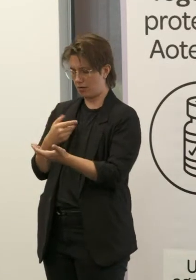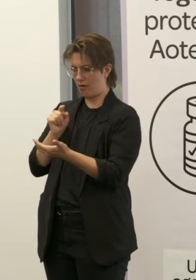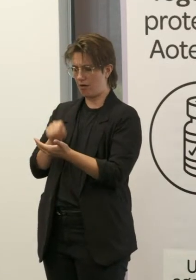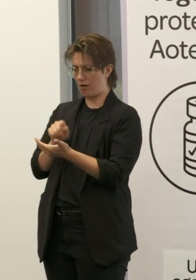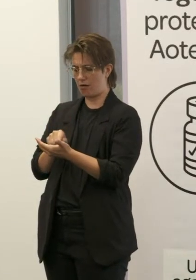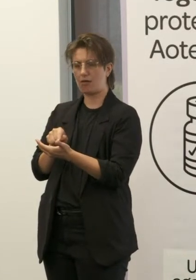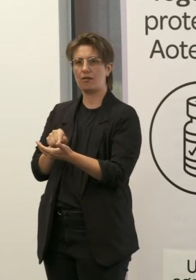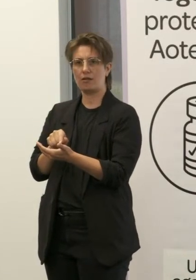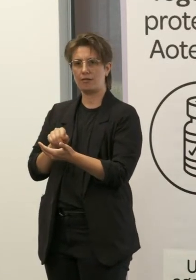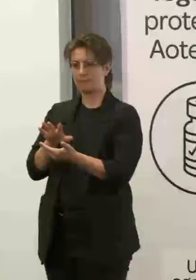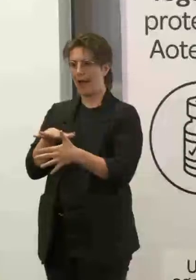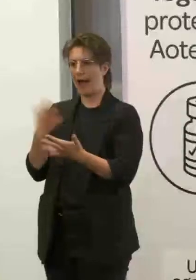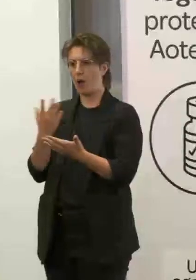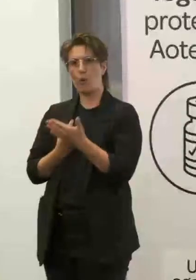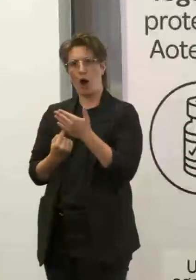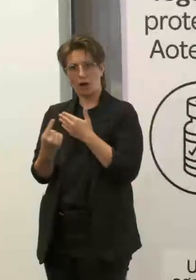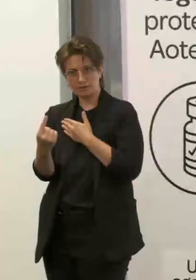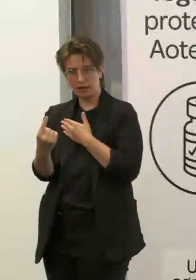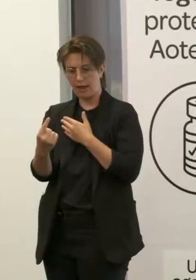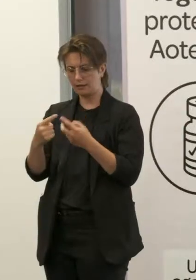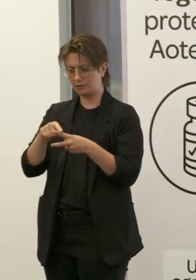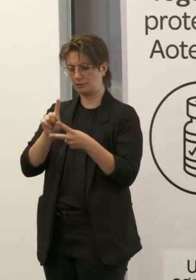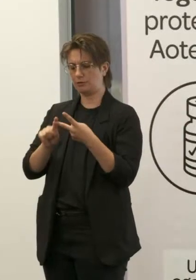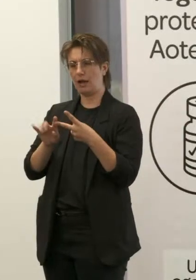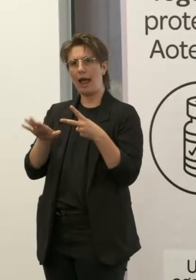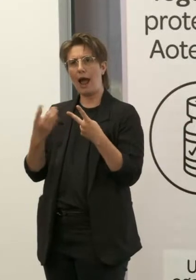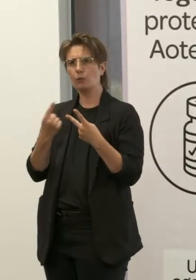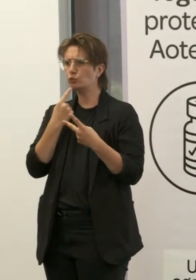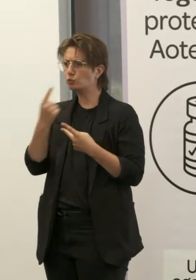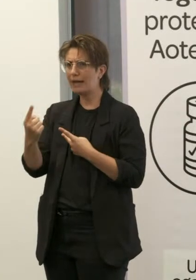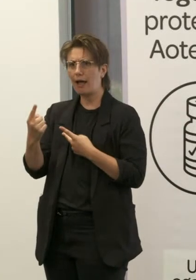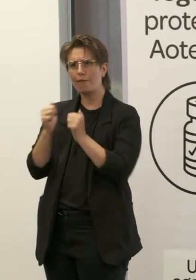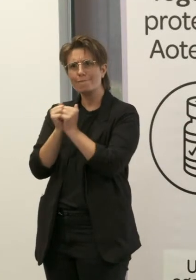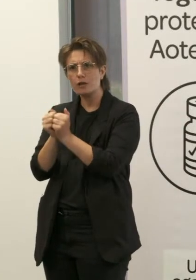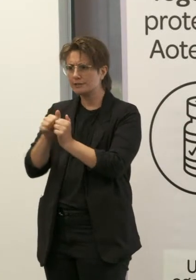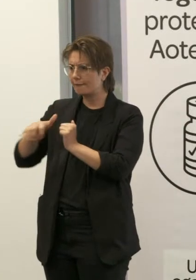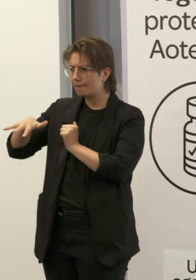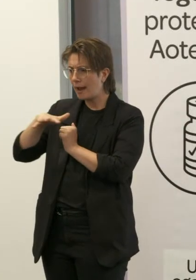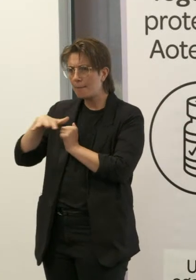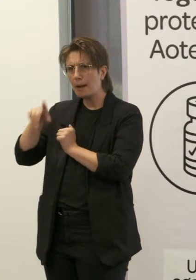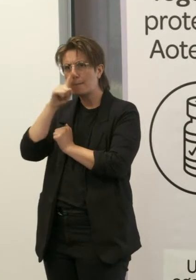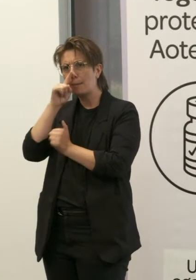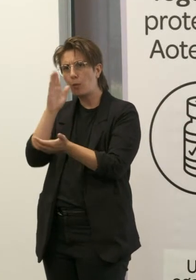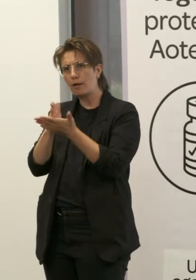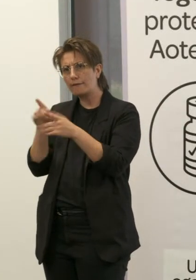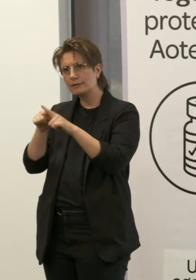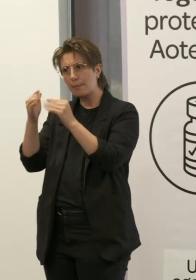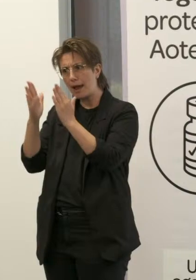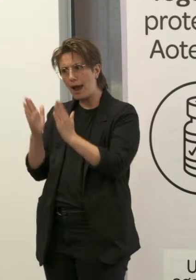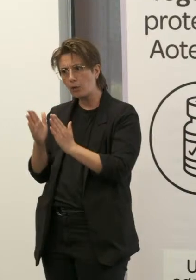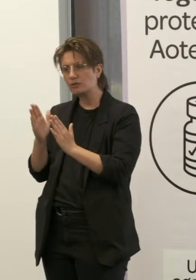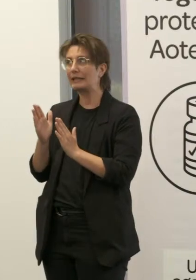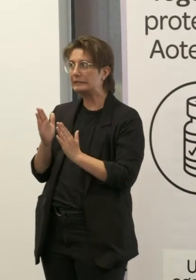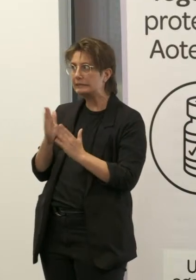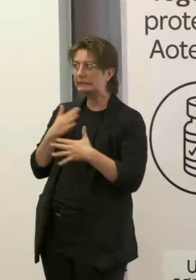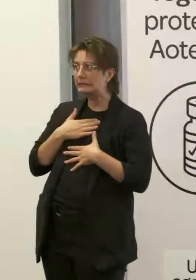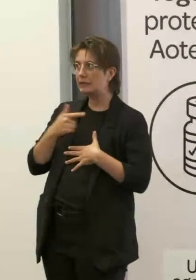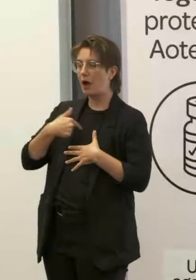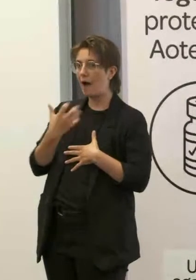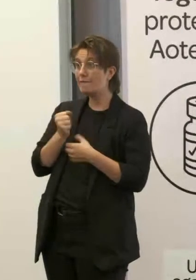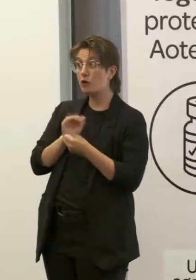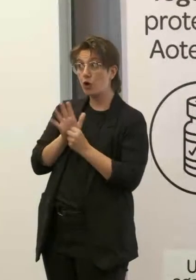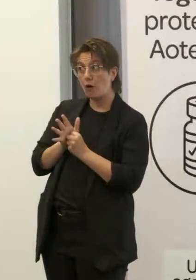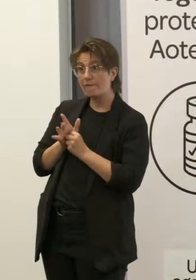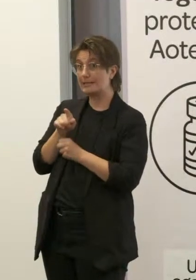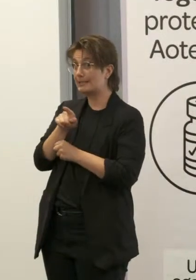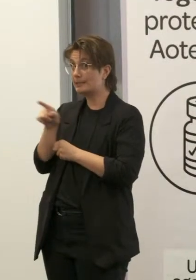COVID-19 and whether they're a contact or not, how to look after yourself and what help is available. Cases will be invited to fill